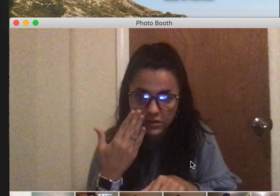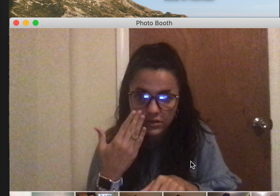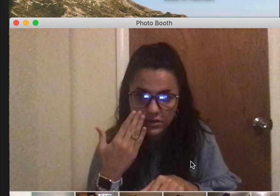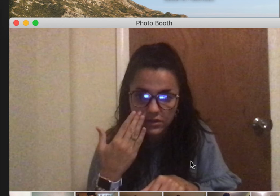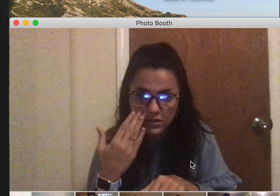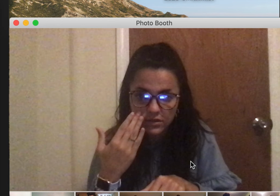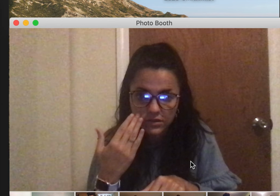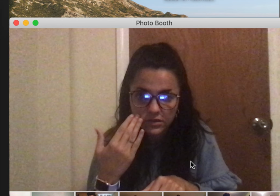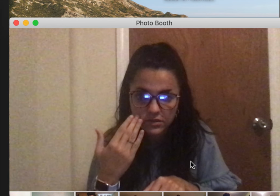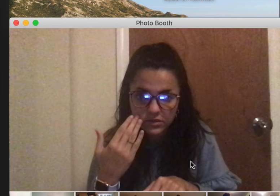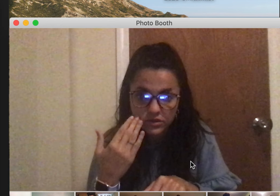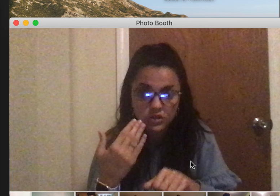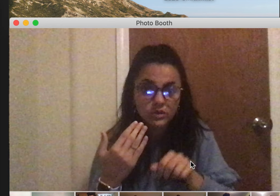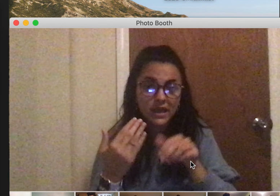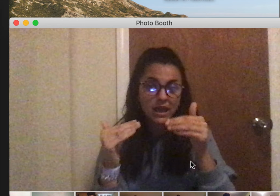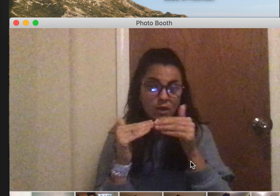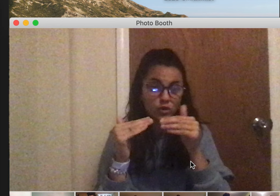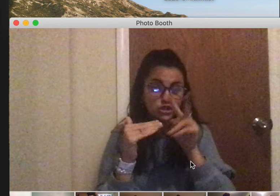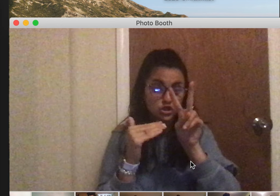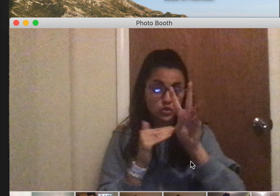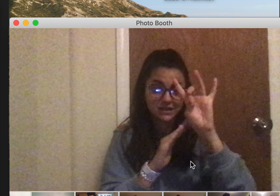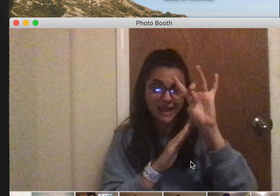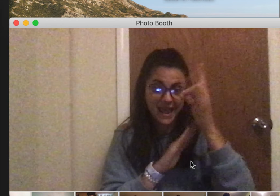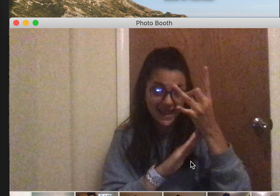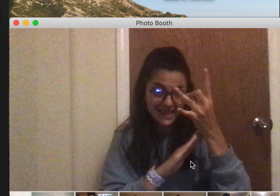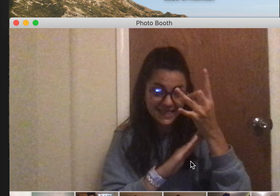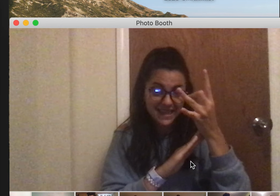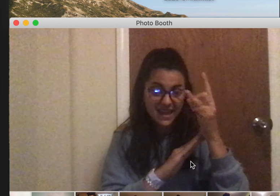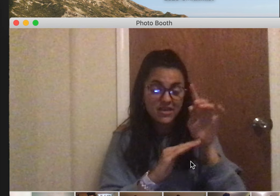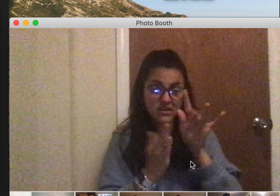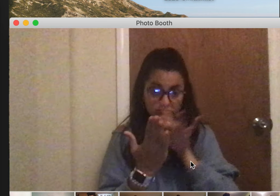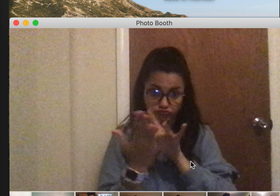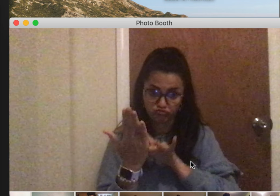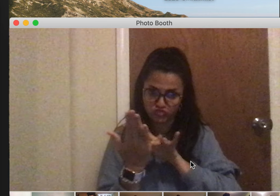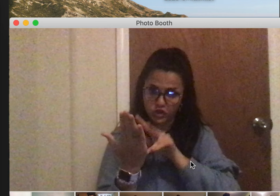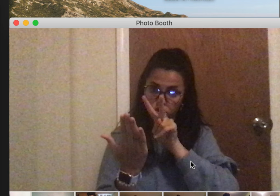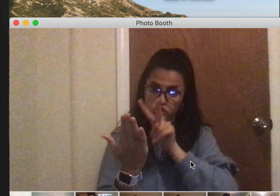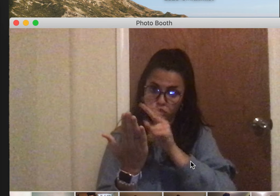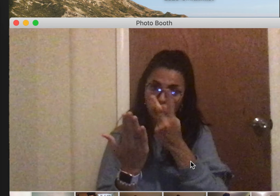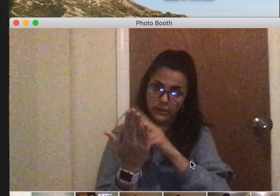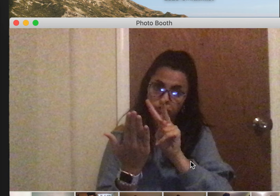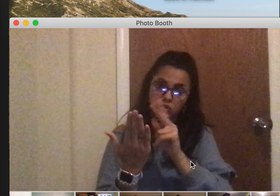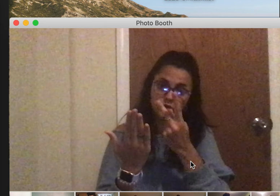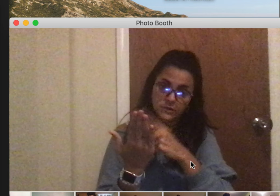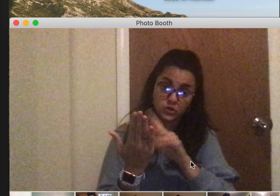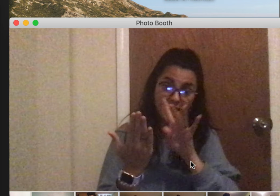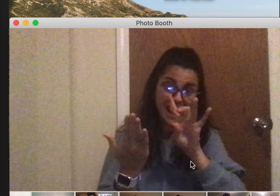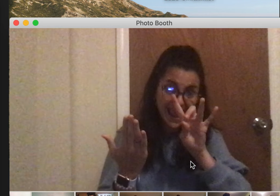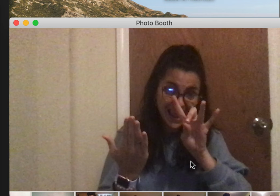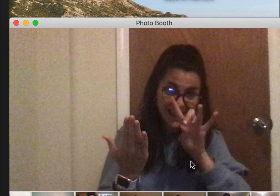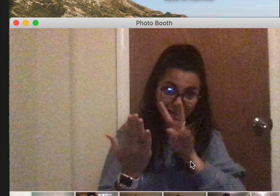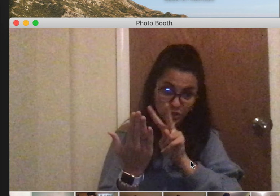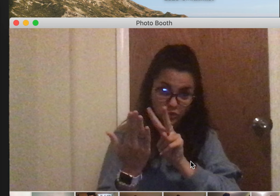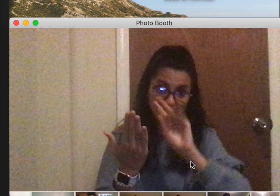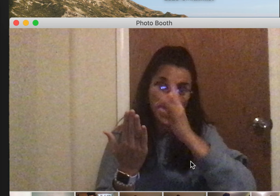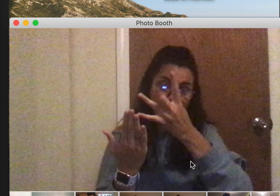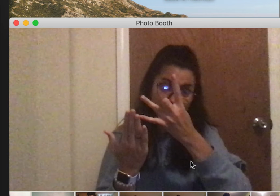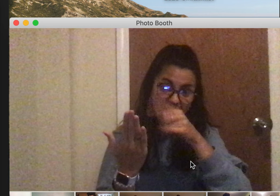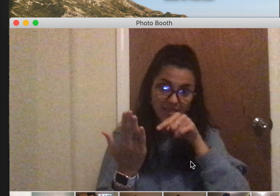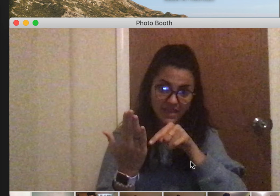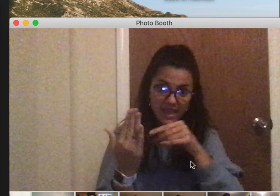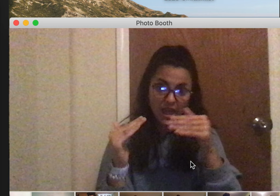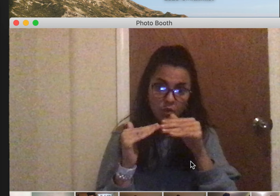256. So 256, or you can leave it as 2 to the 8th. Okay, so I am going to leave you